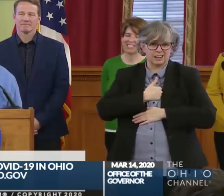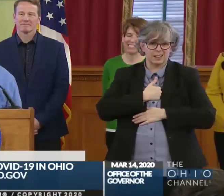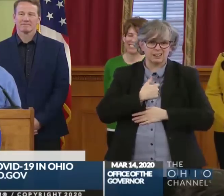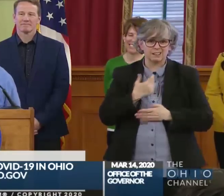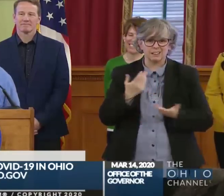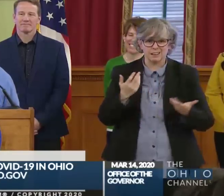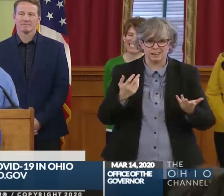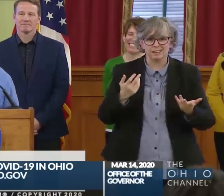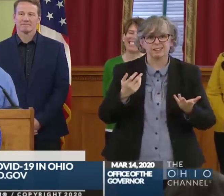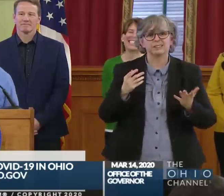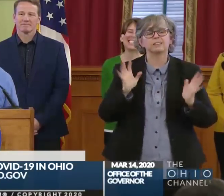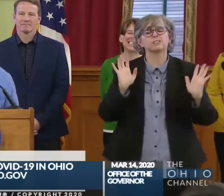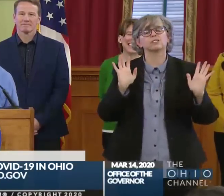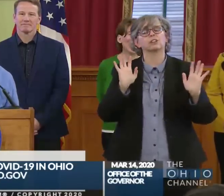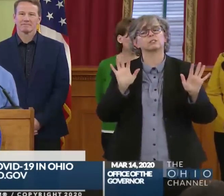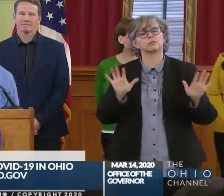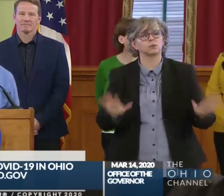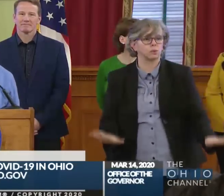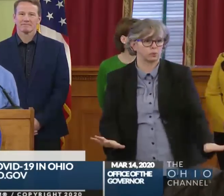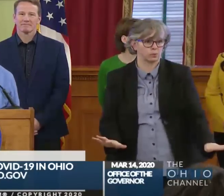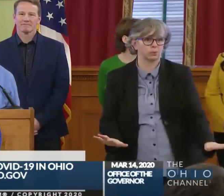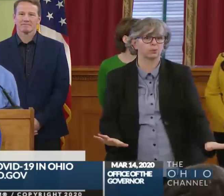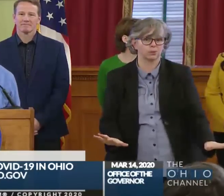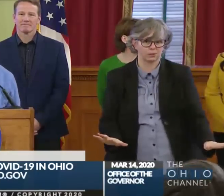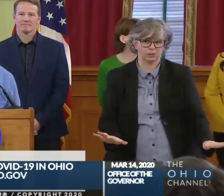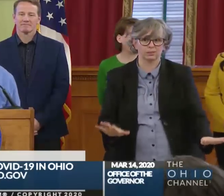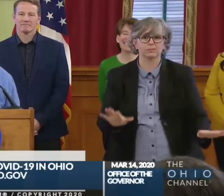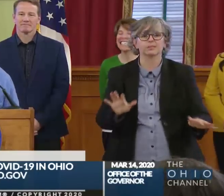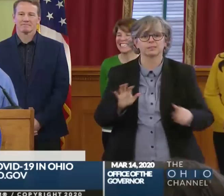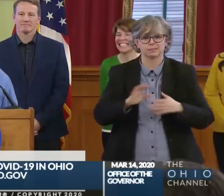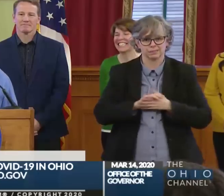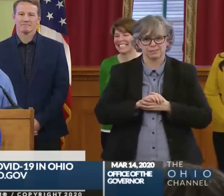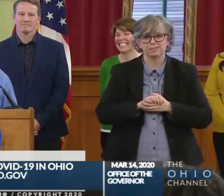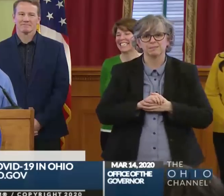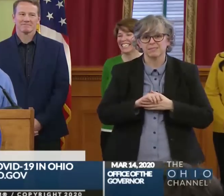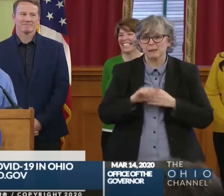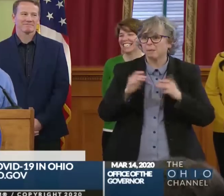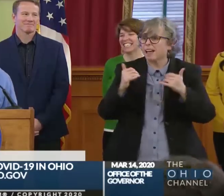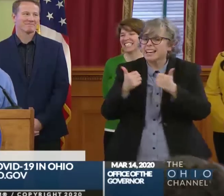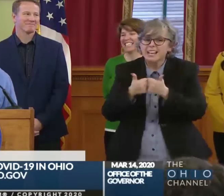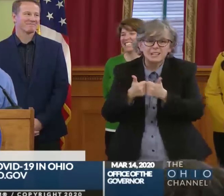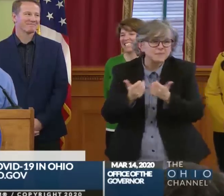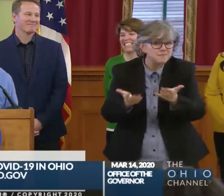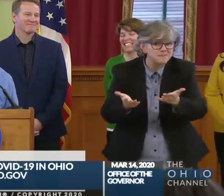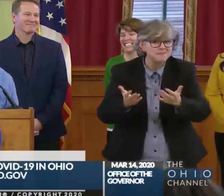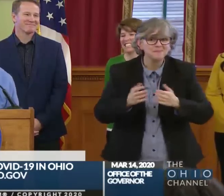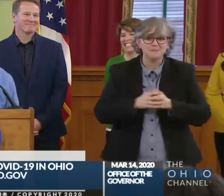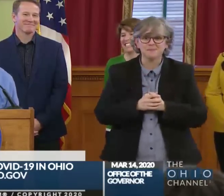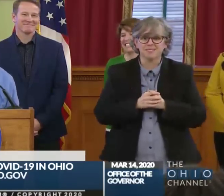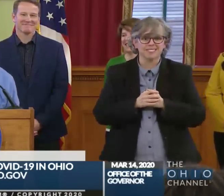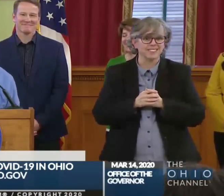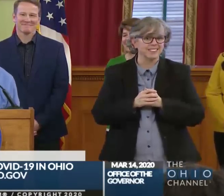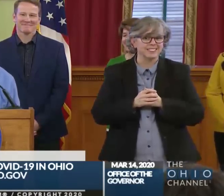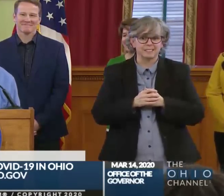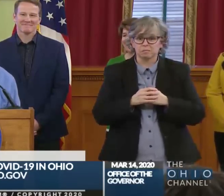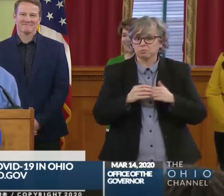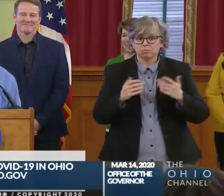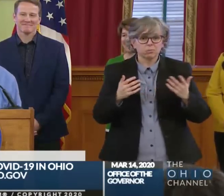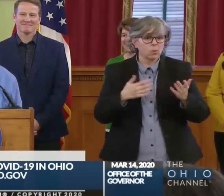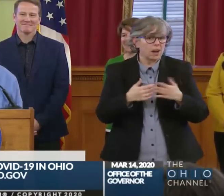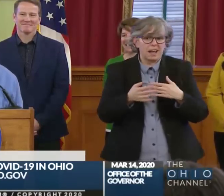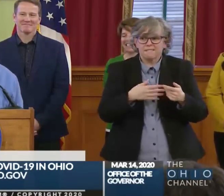Disney Plus, whatever. My friend Dan McCarthy, who's our legislative director, who the press team